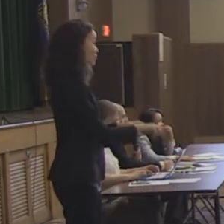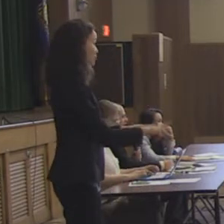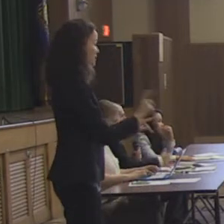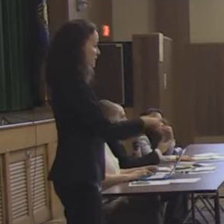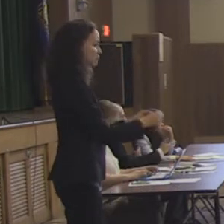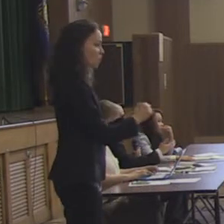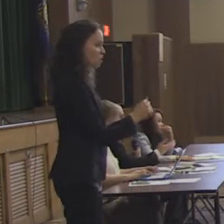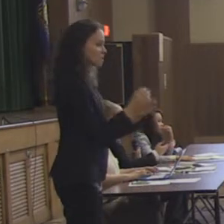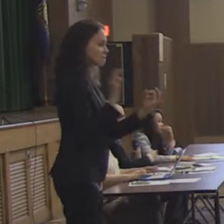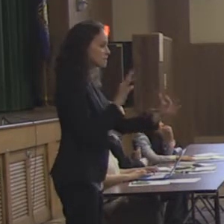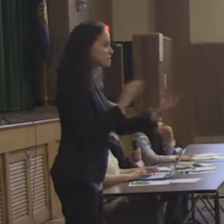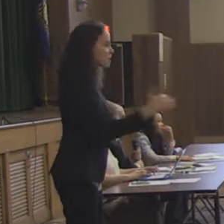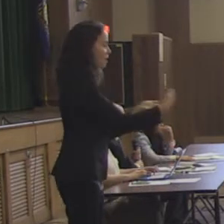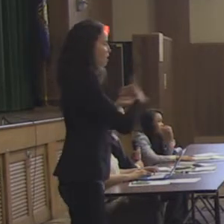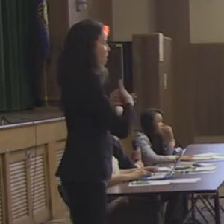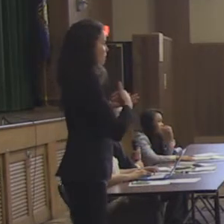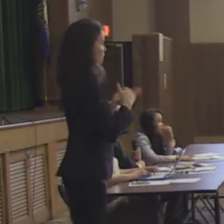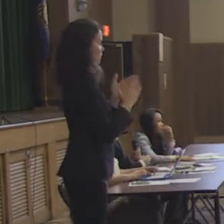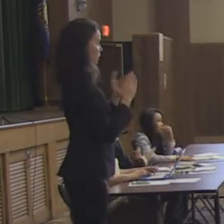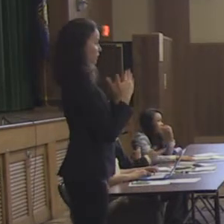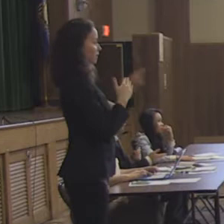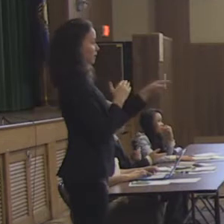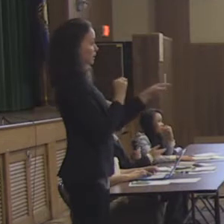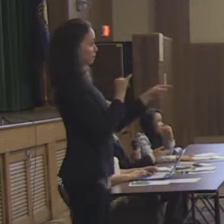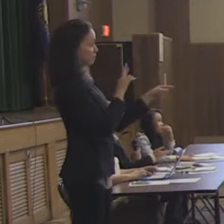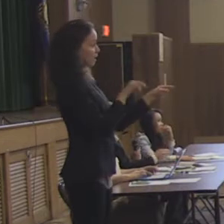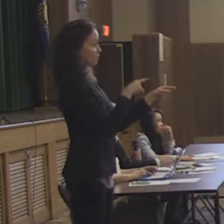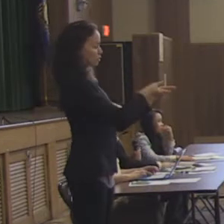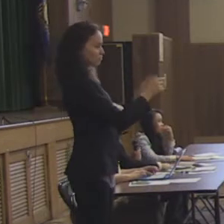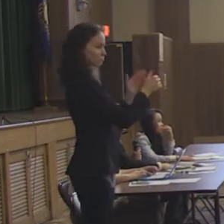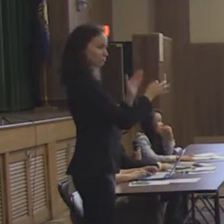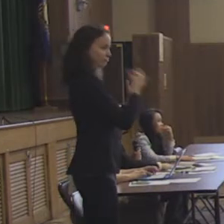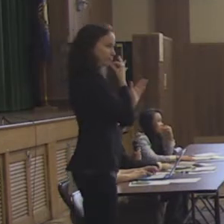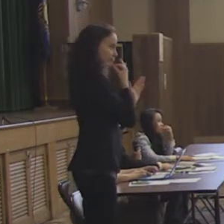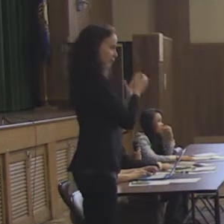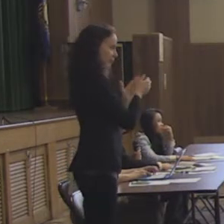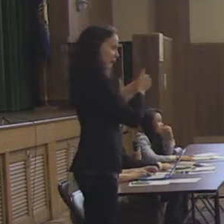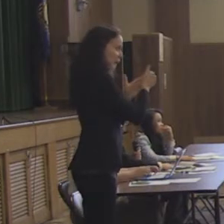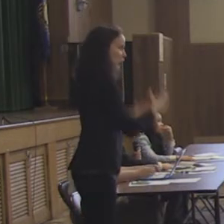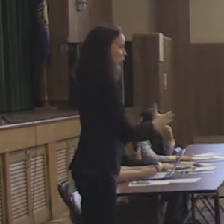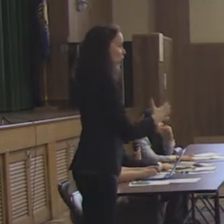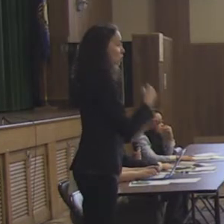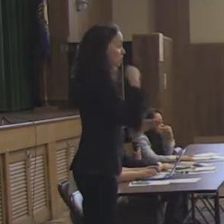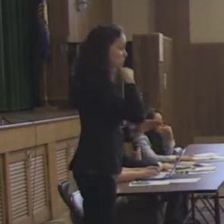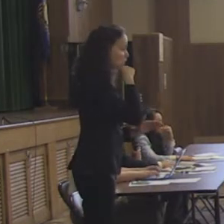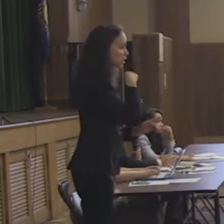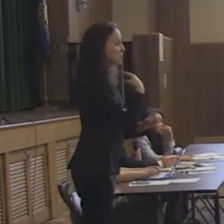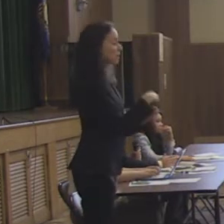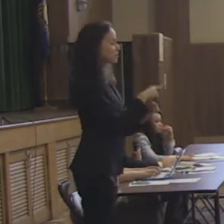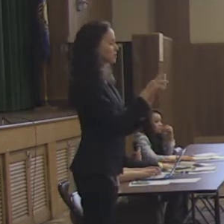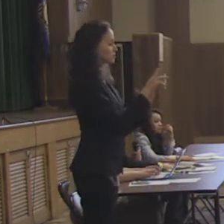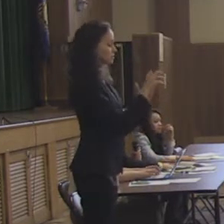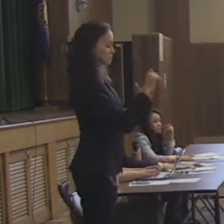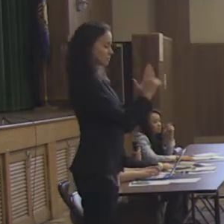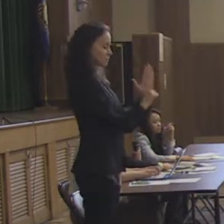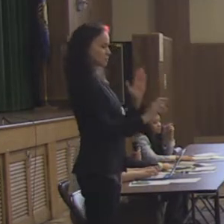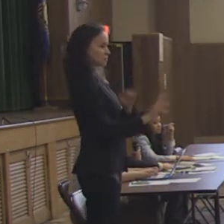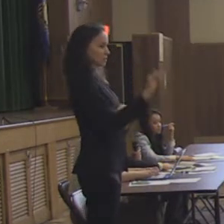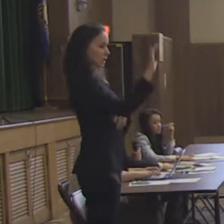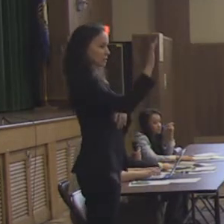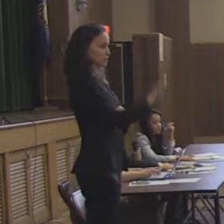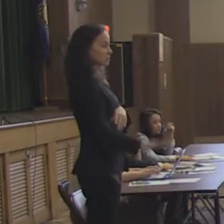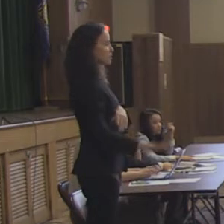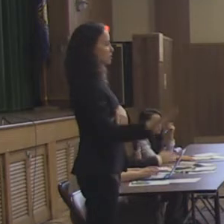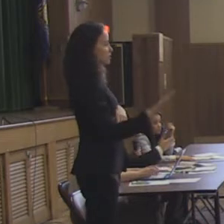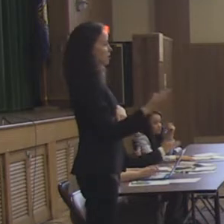So I know Mary is one of the leading experts in not just Milwaukee, but in Wisconsin, and I've heard her testimony on Madison as well as in the community.